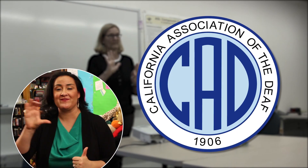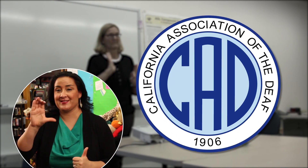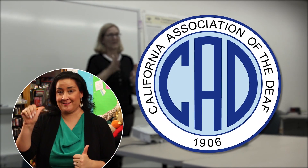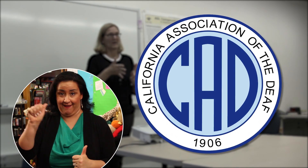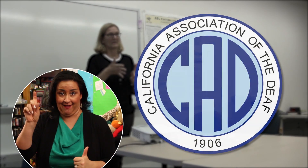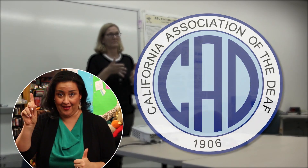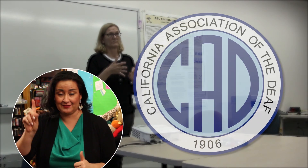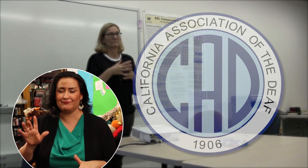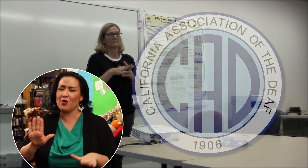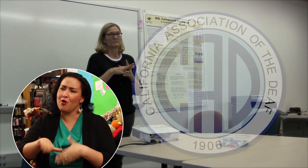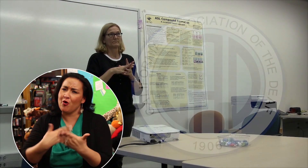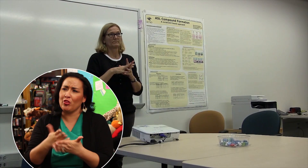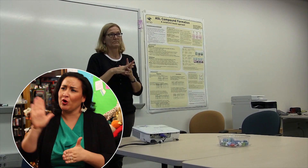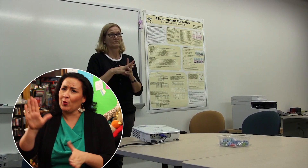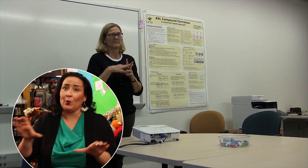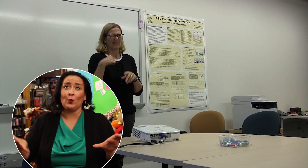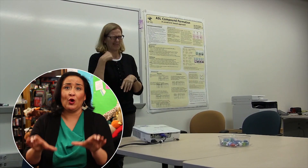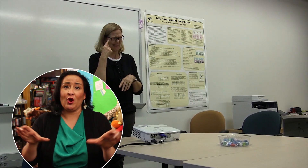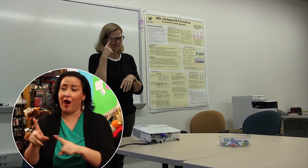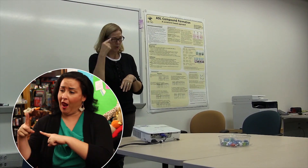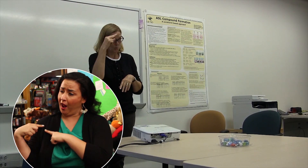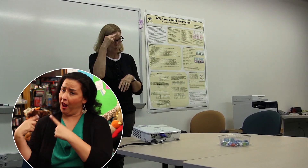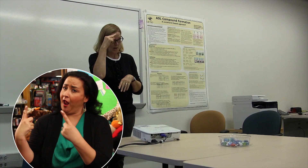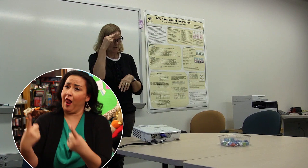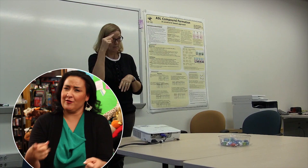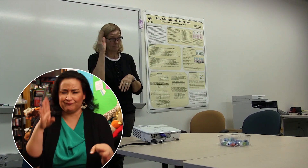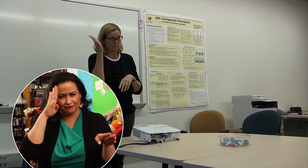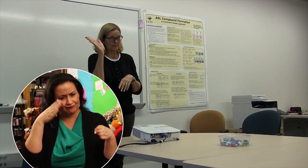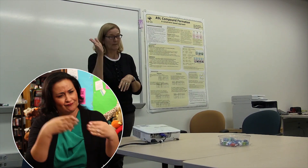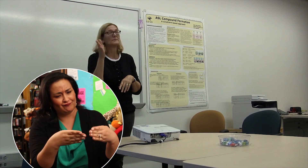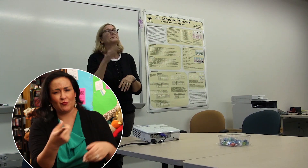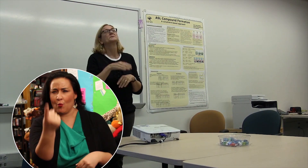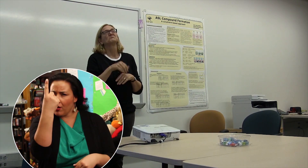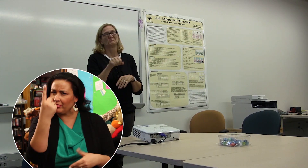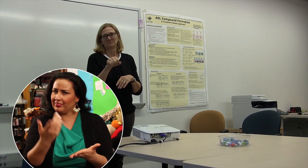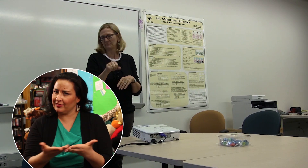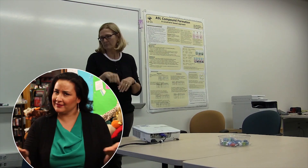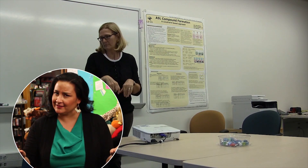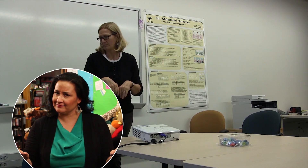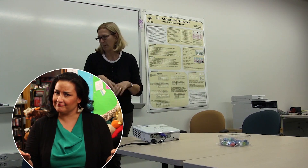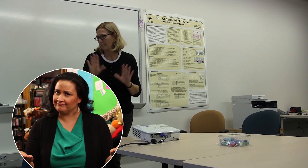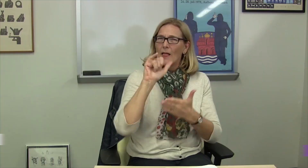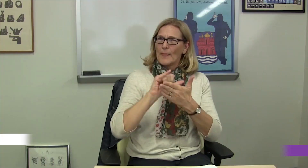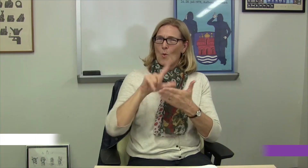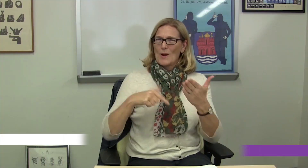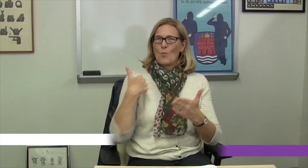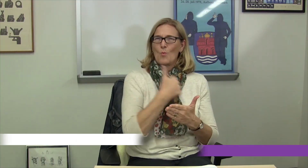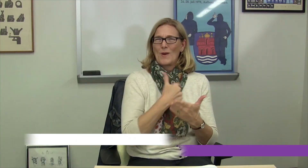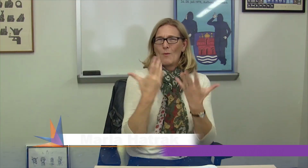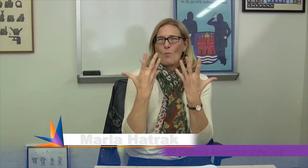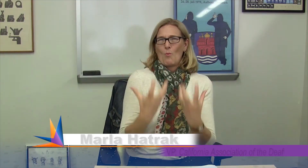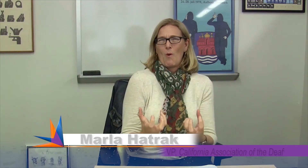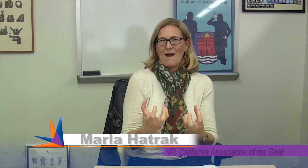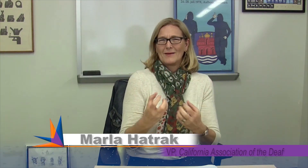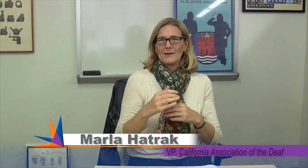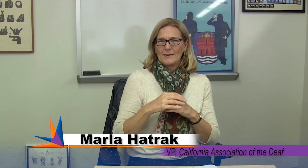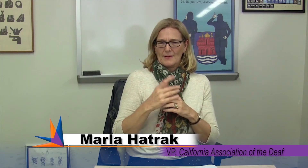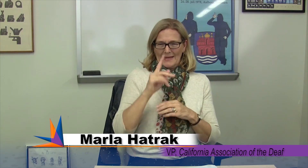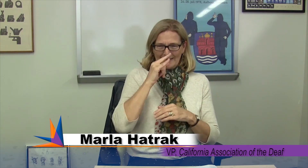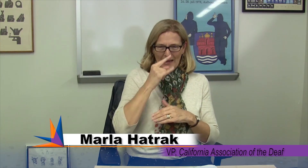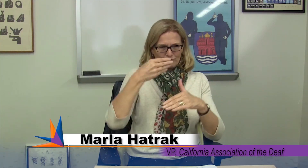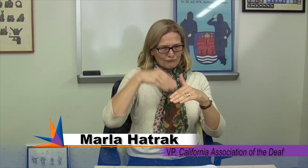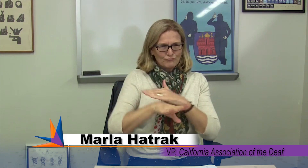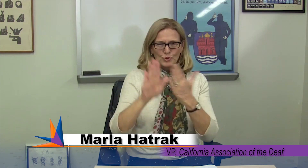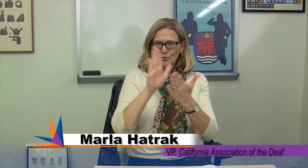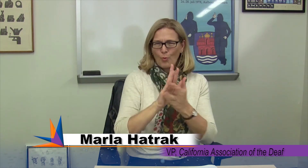Deaf. But no matter her work, she says she has always been focused on one thing. That's really what we want, for